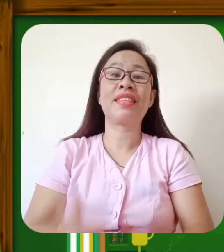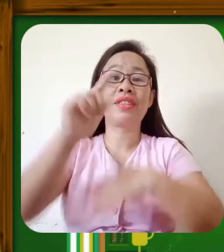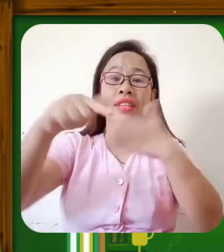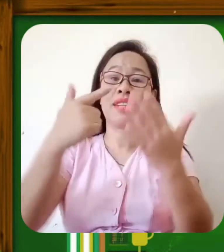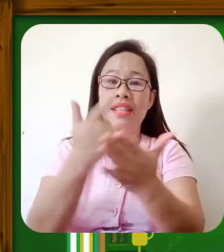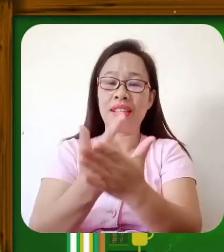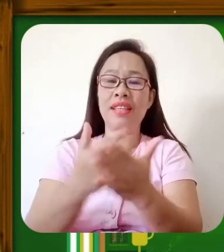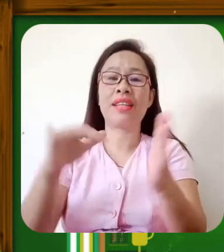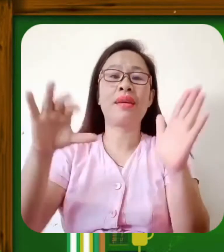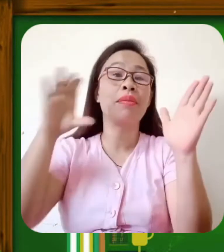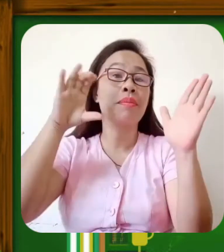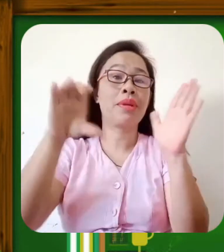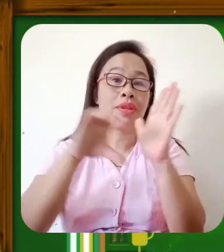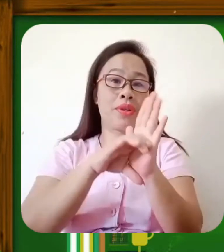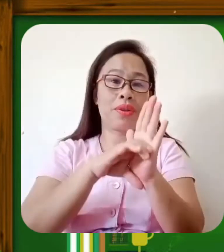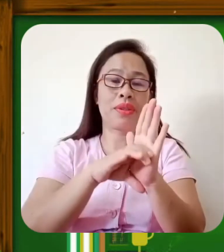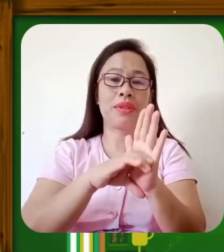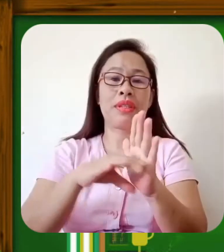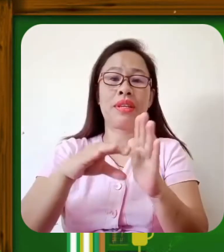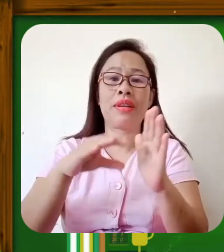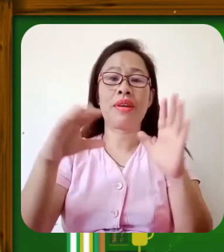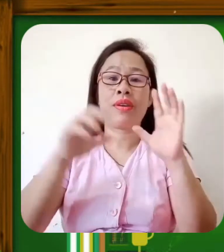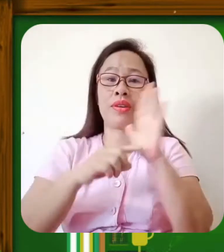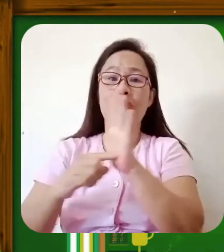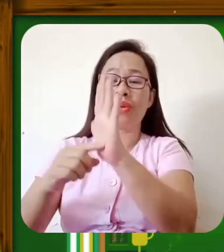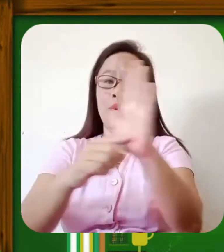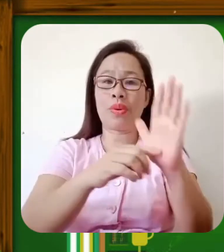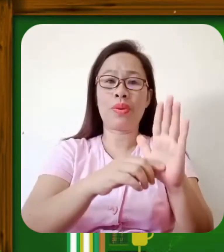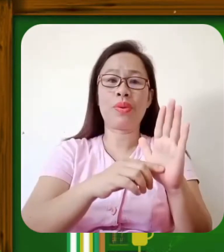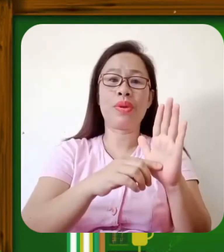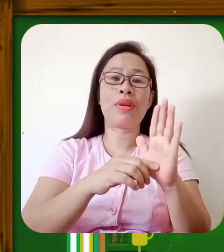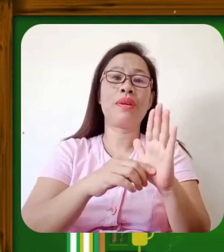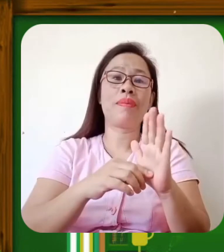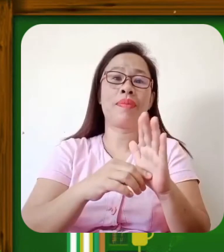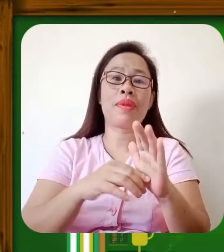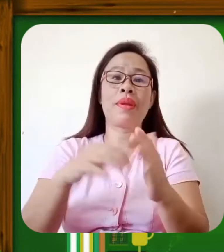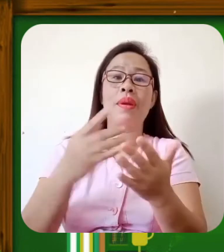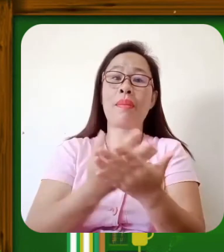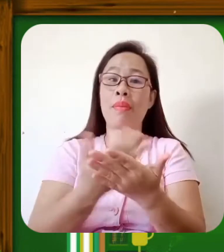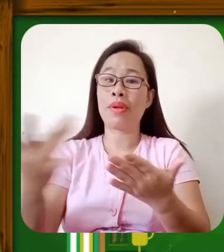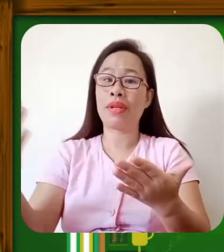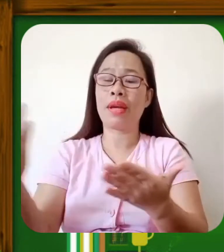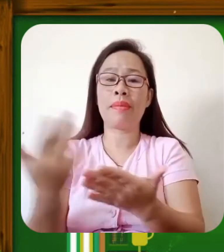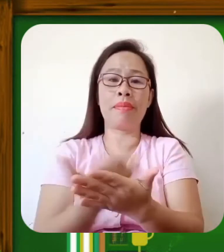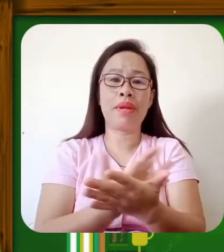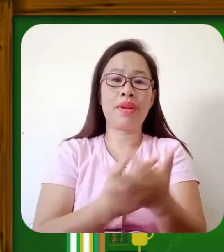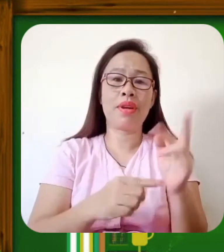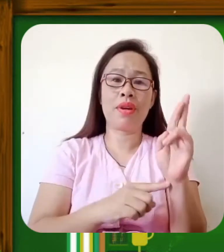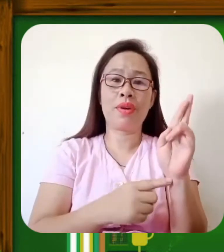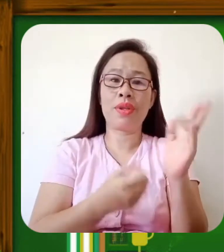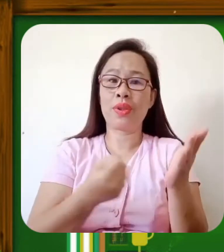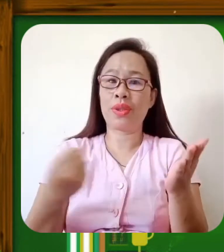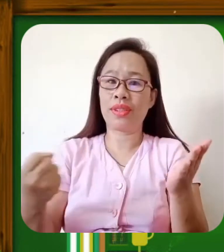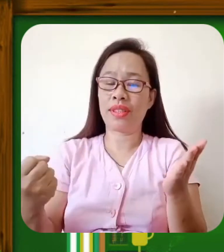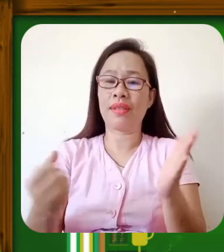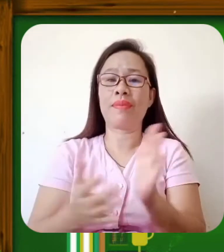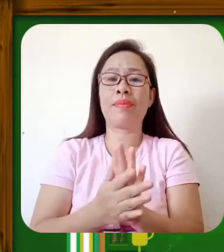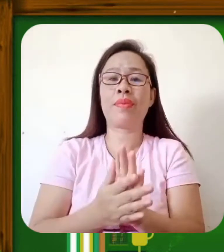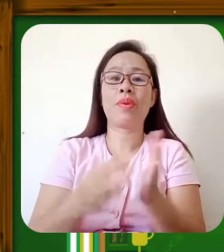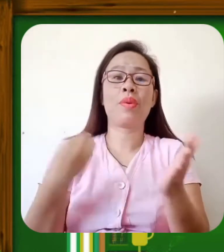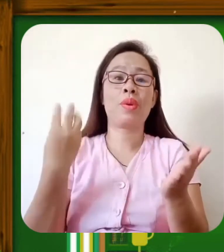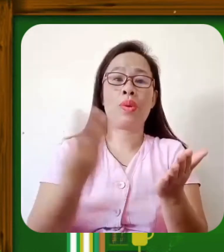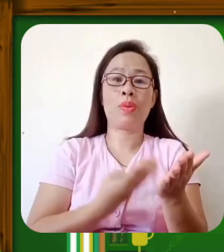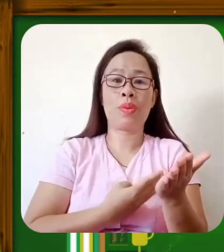Generally, the pictures that were flashed in the screen are what we call multimedia resources. We will